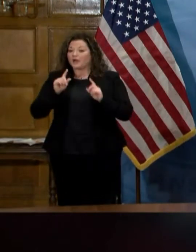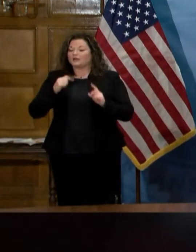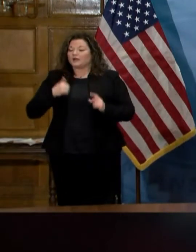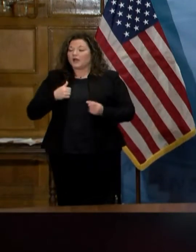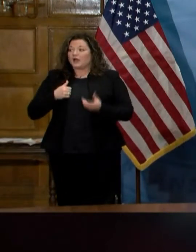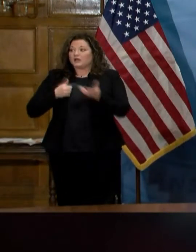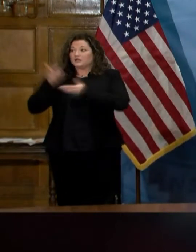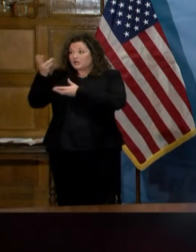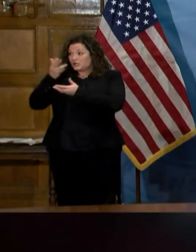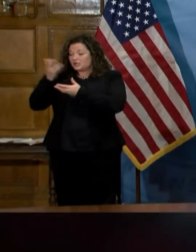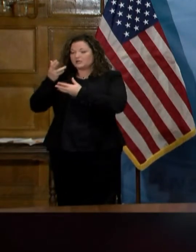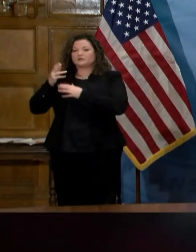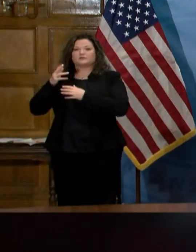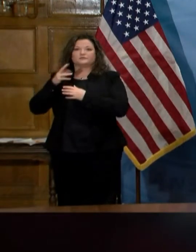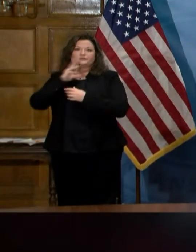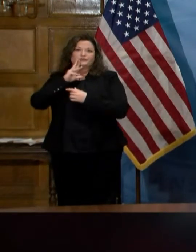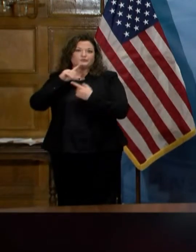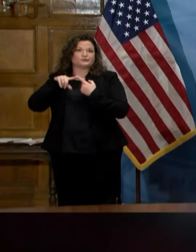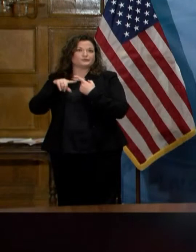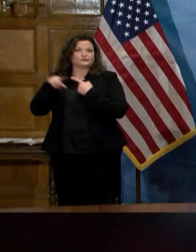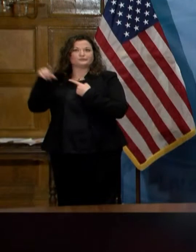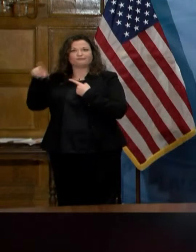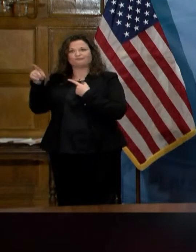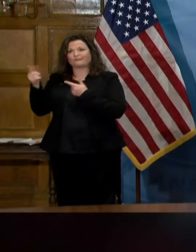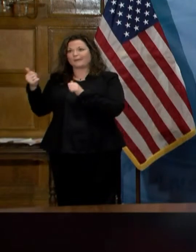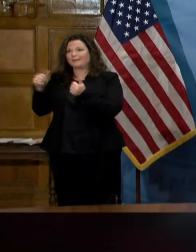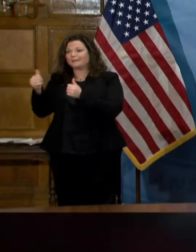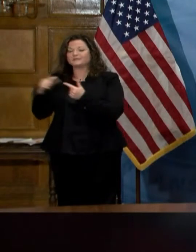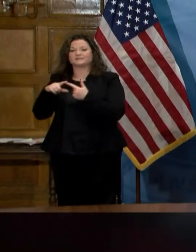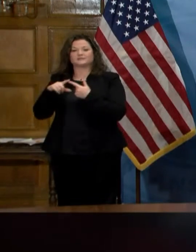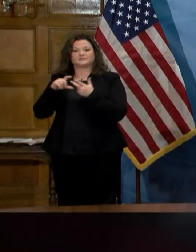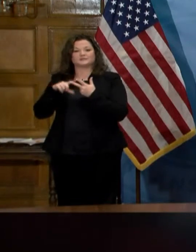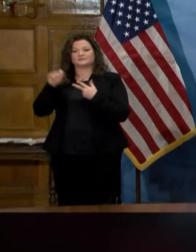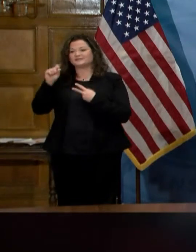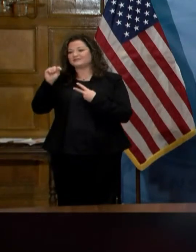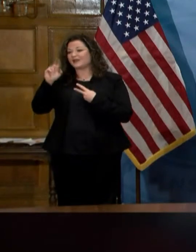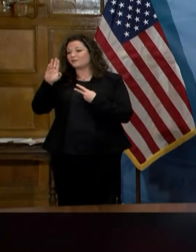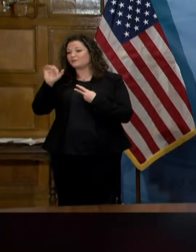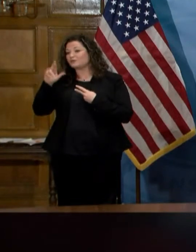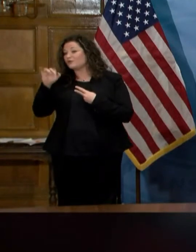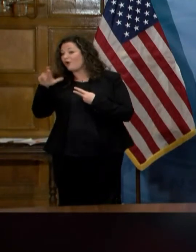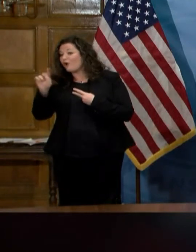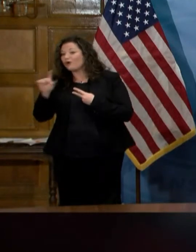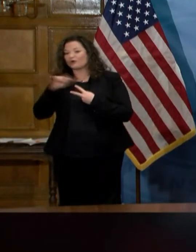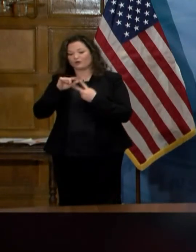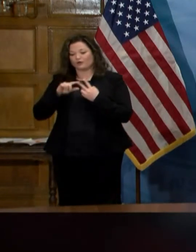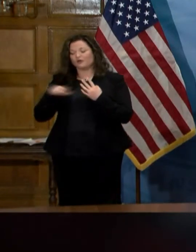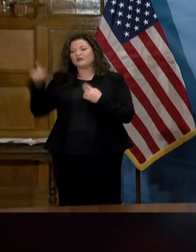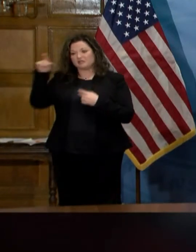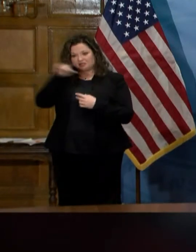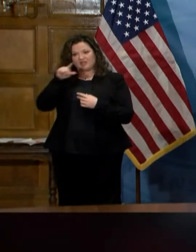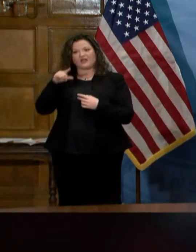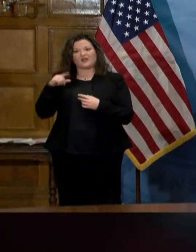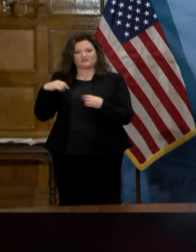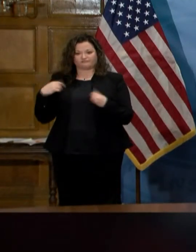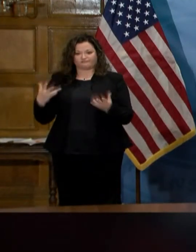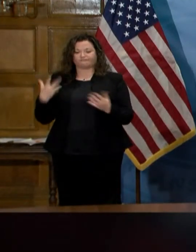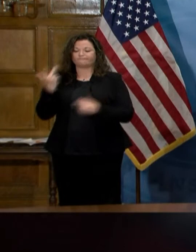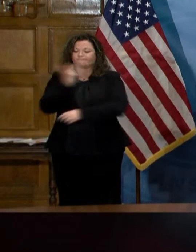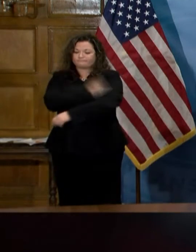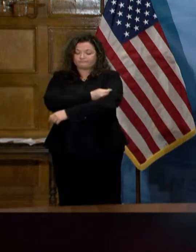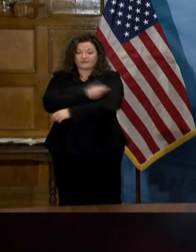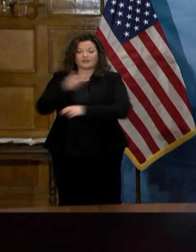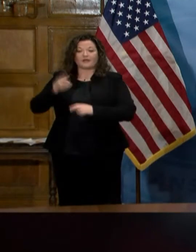to, whether it's Baptist or whether it is St. Bernard's, they have vaccinated the